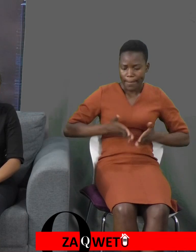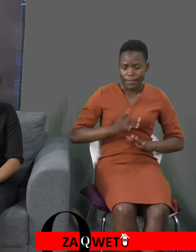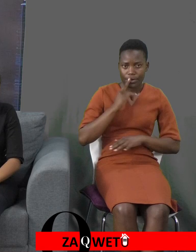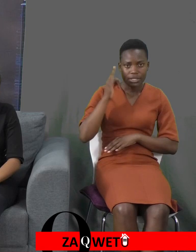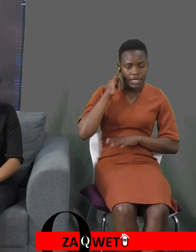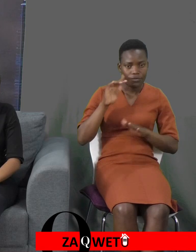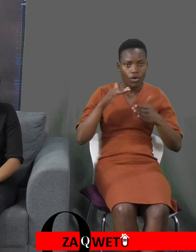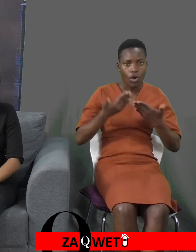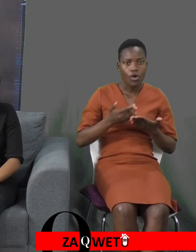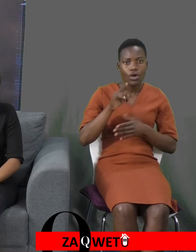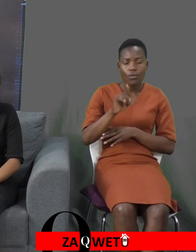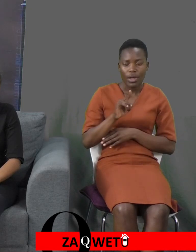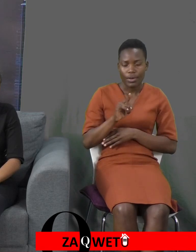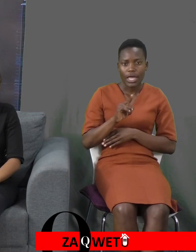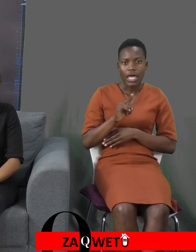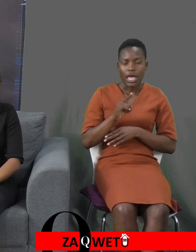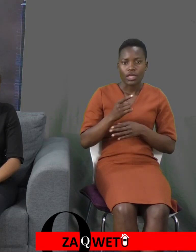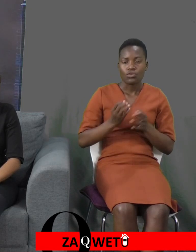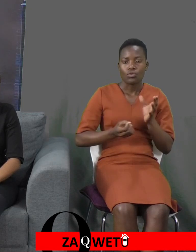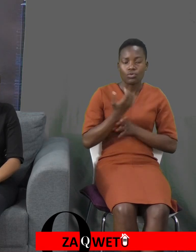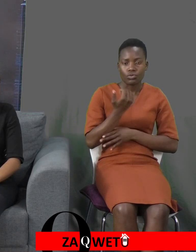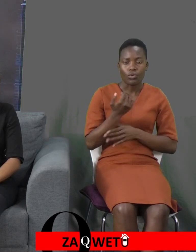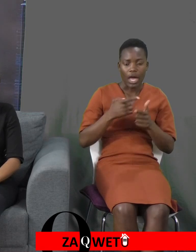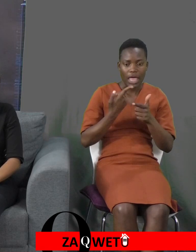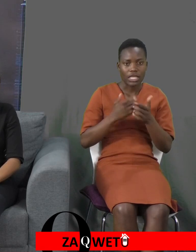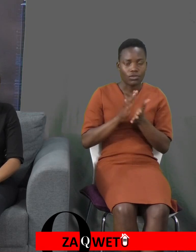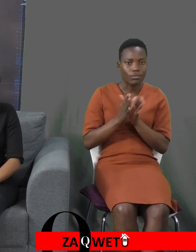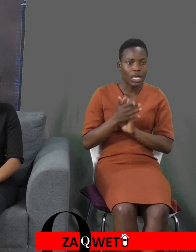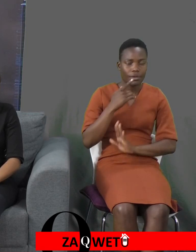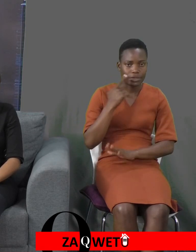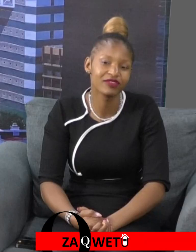deaf, or did it come when you were growing up?